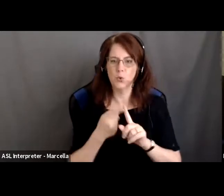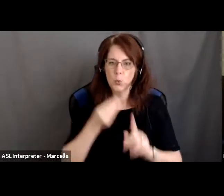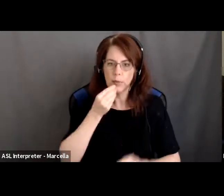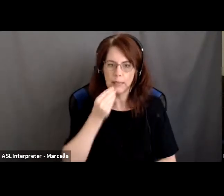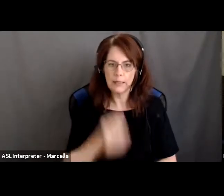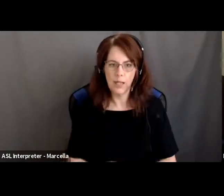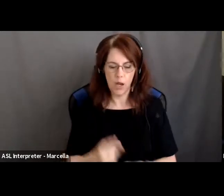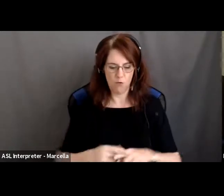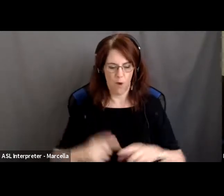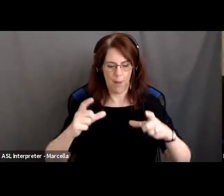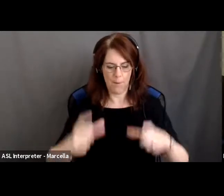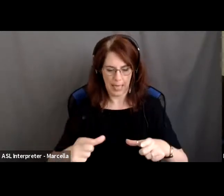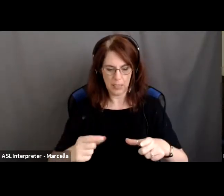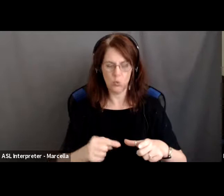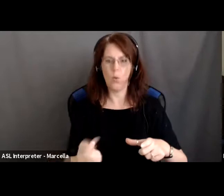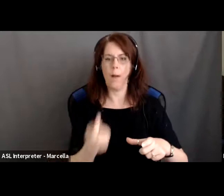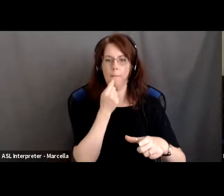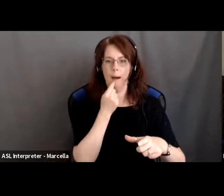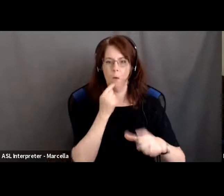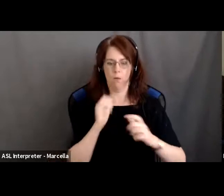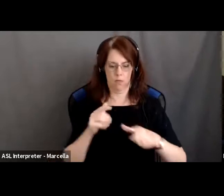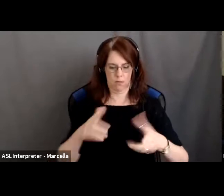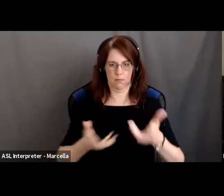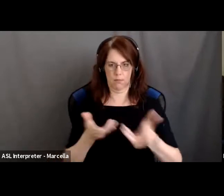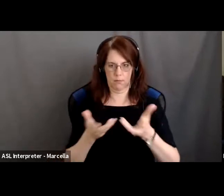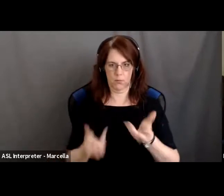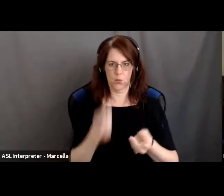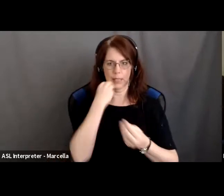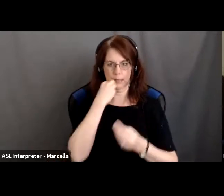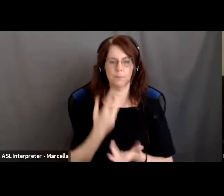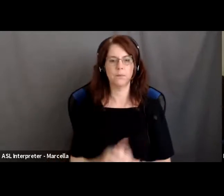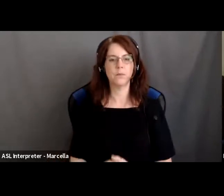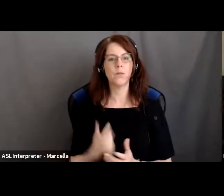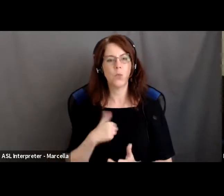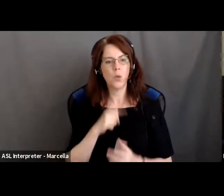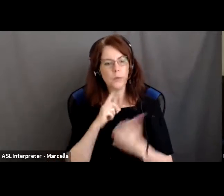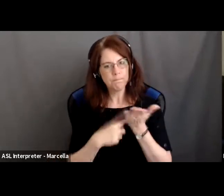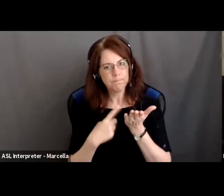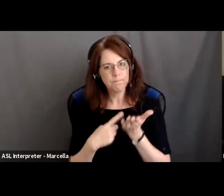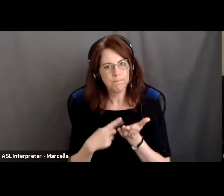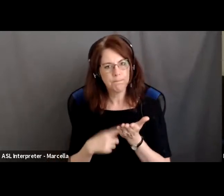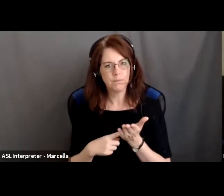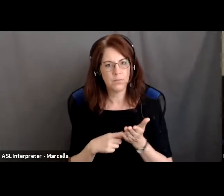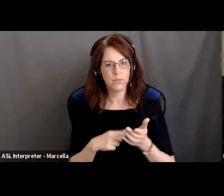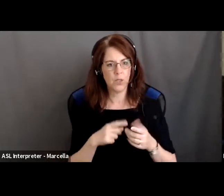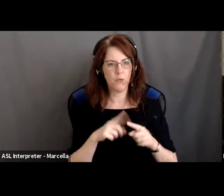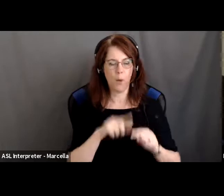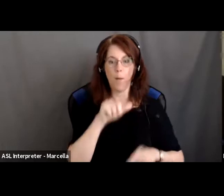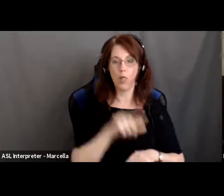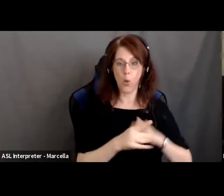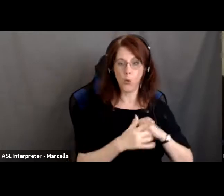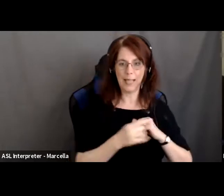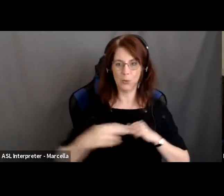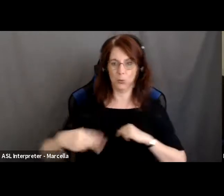food from the plate into their mouth. So we're going to explore a lot of these from the low-tech to the